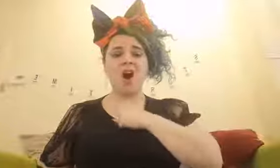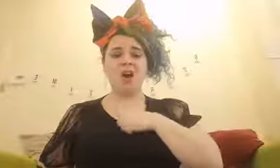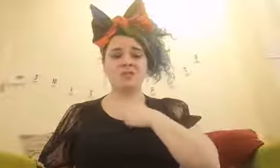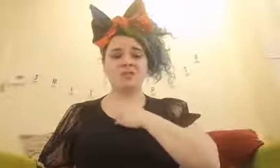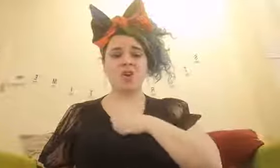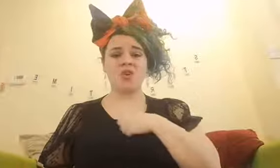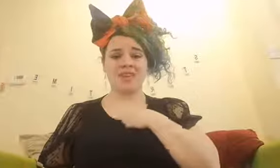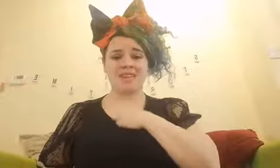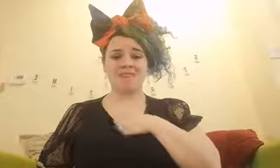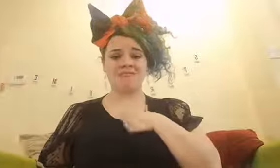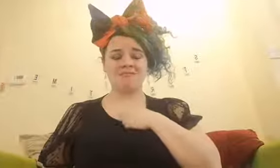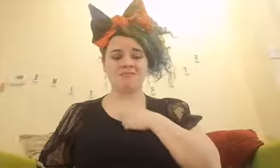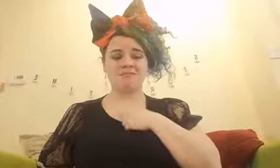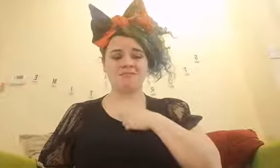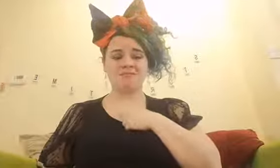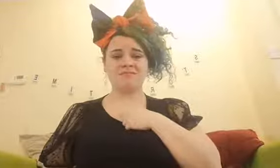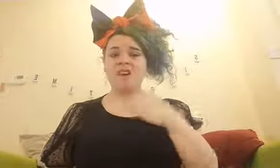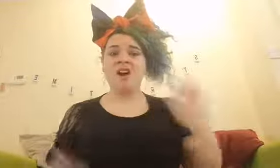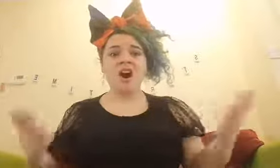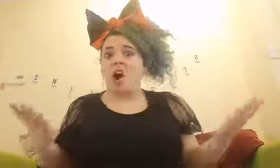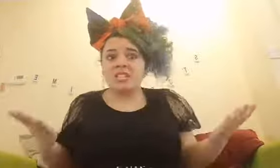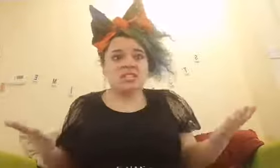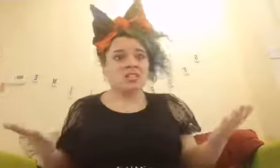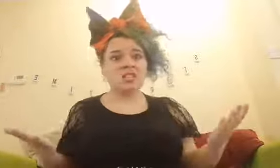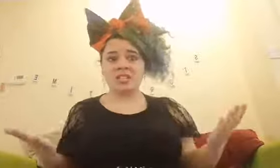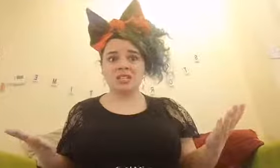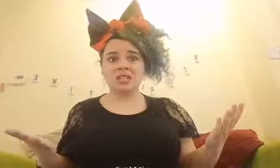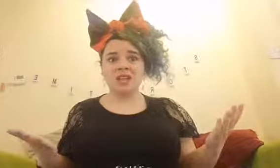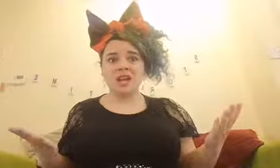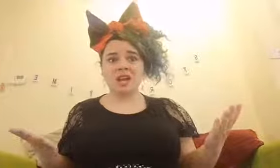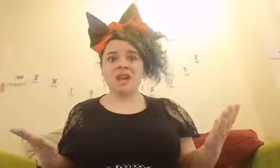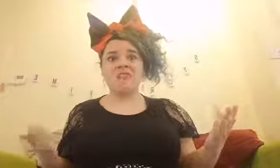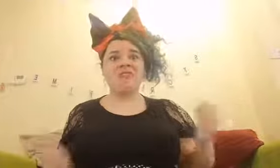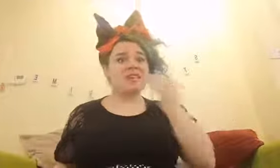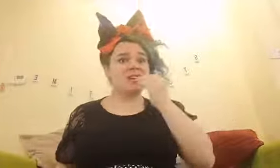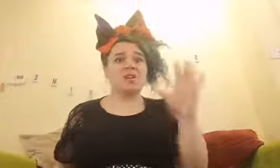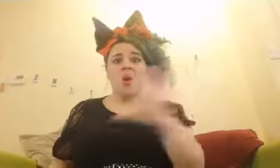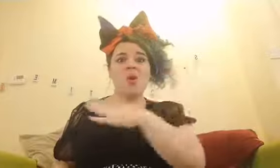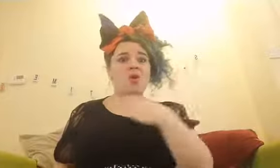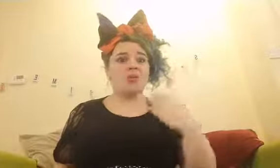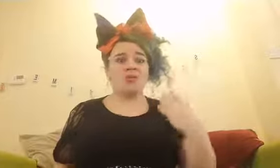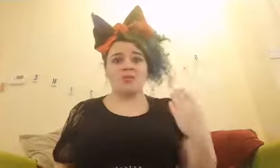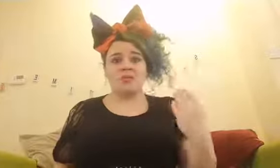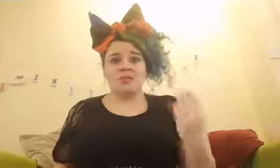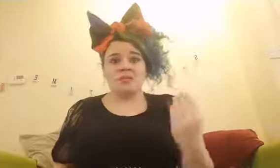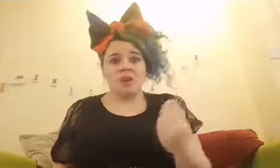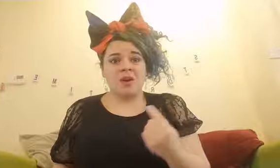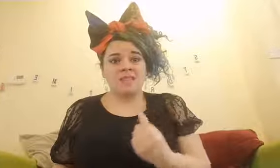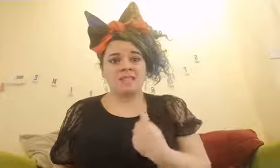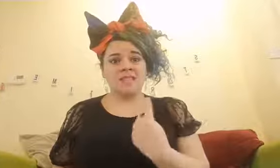I'm sorry. I shouldn't have eaten all the food to